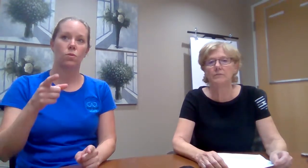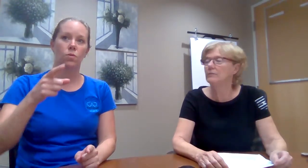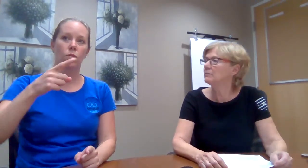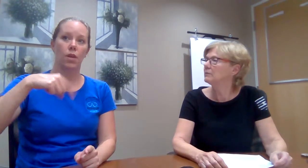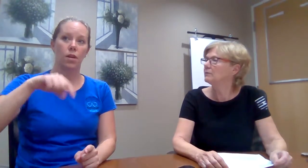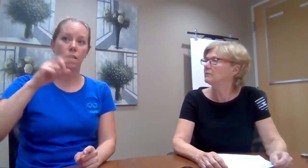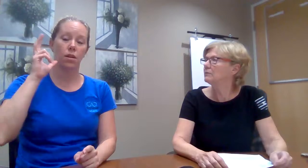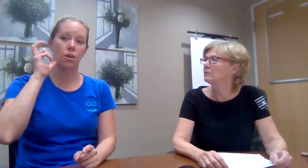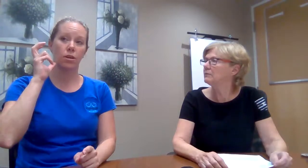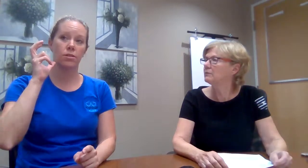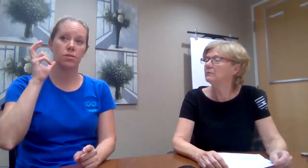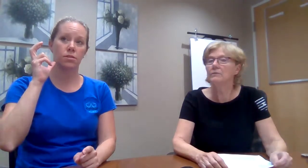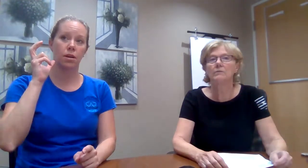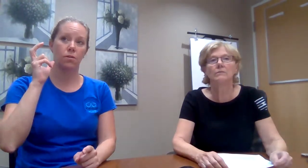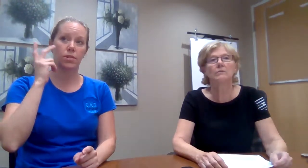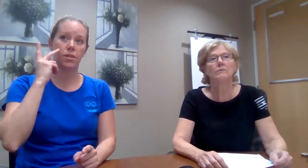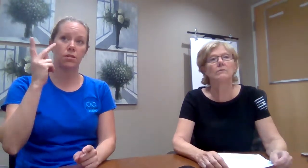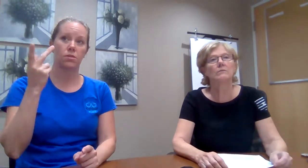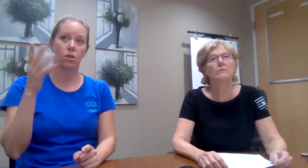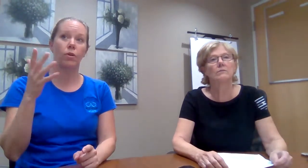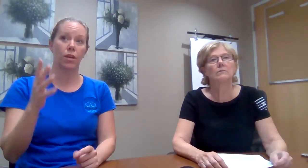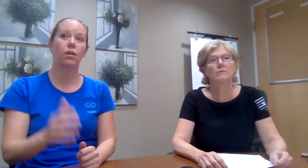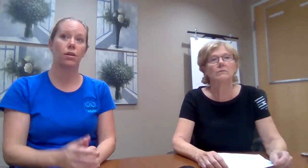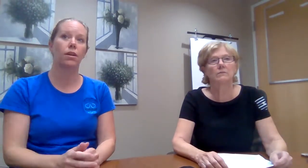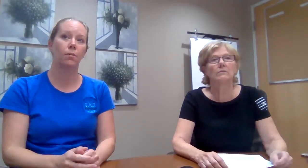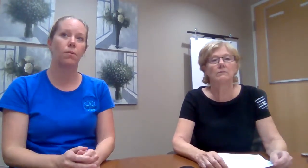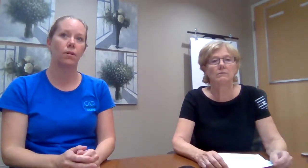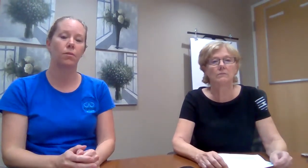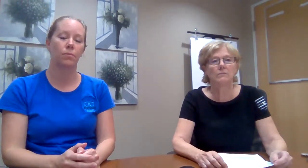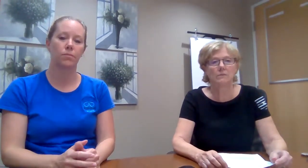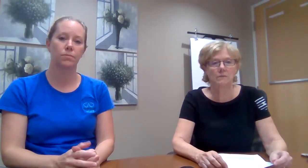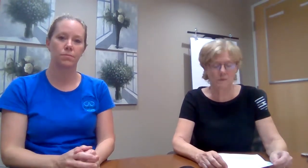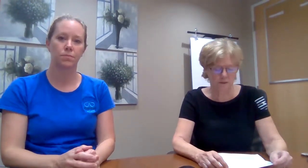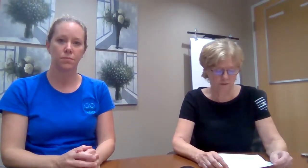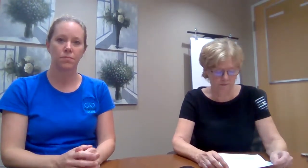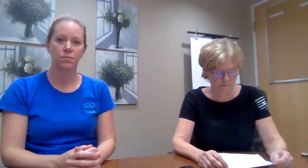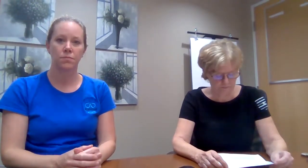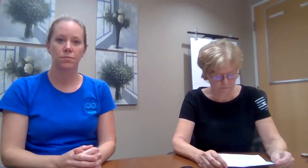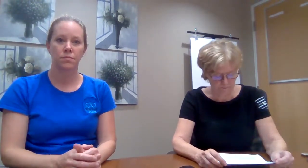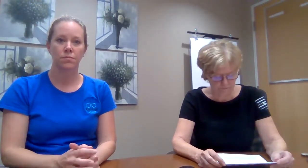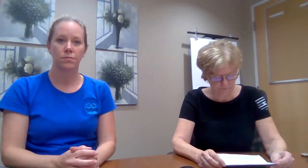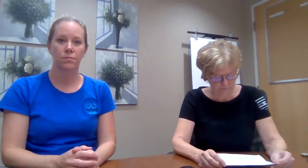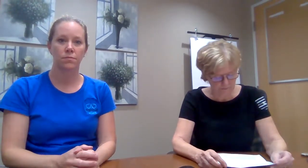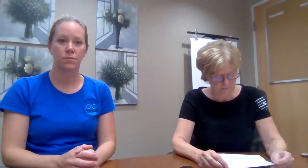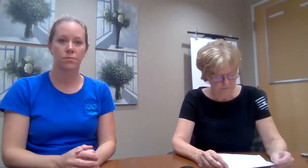So they can hear us now and see You us. were live already? right now. Yeah. Okay.